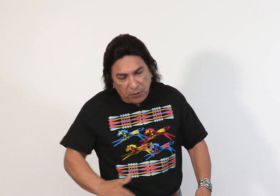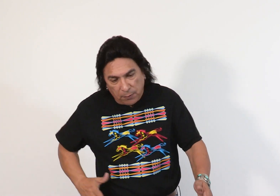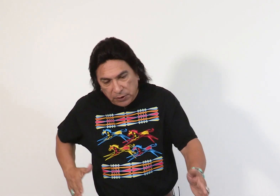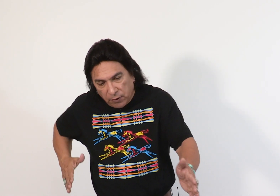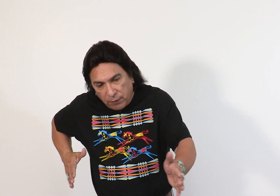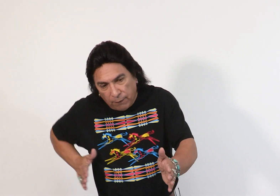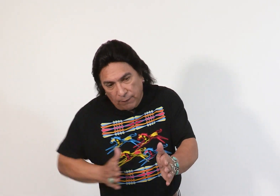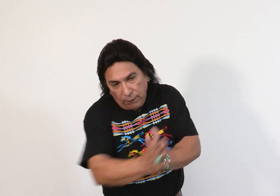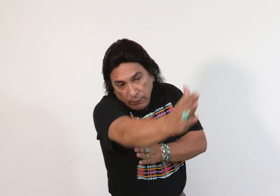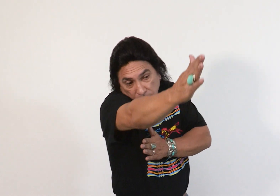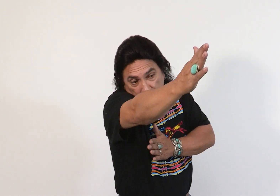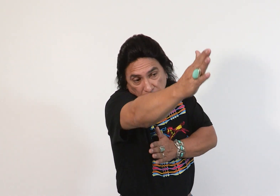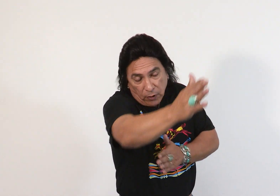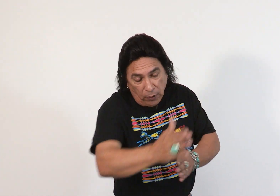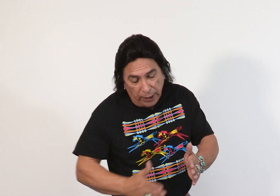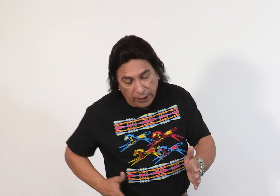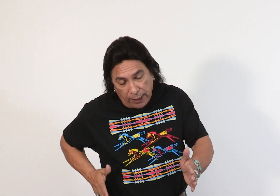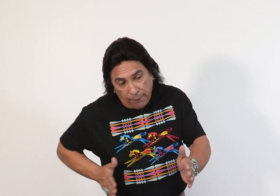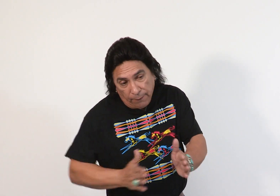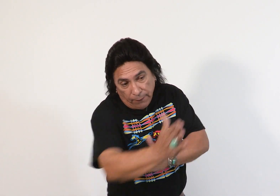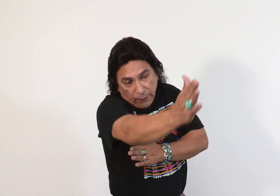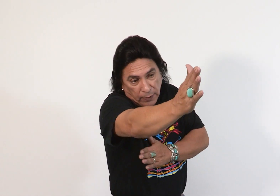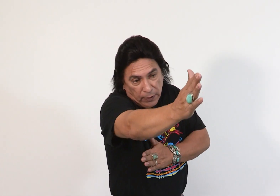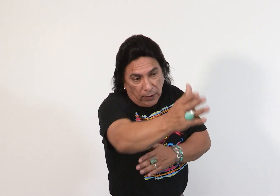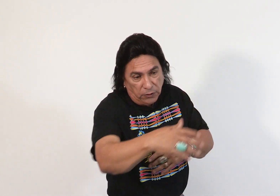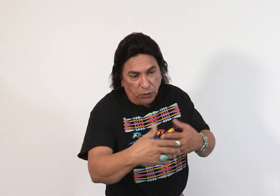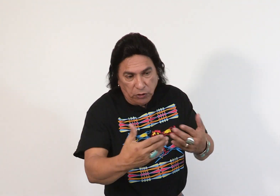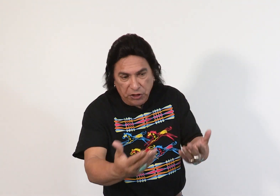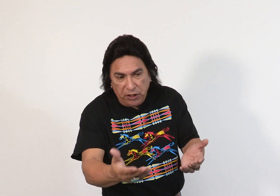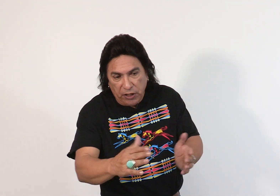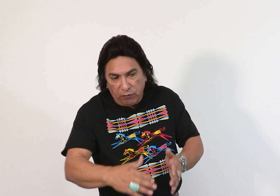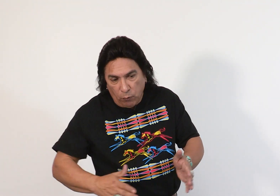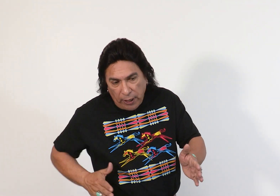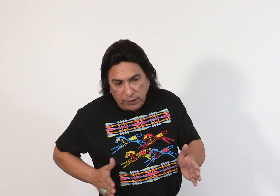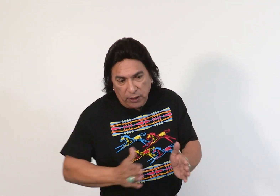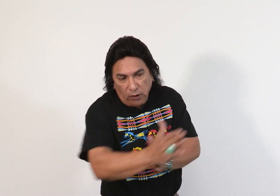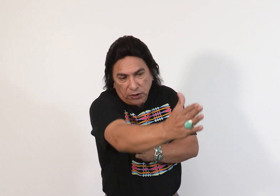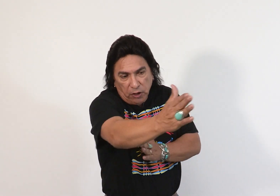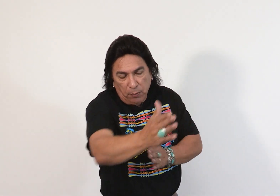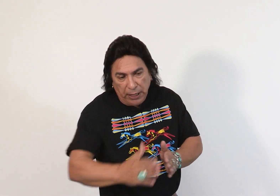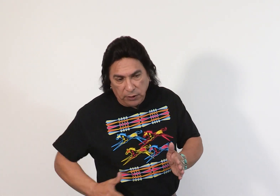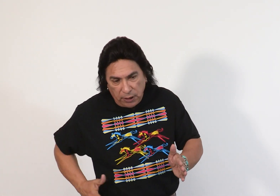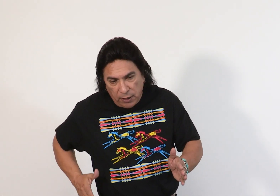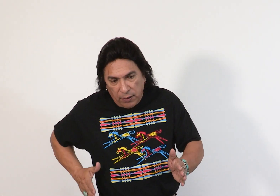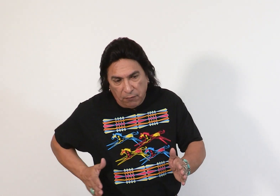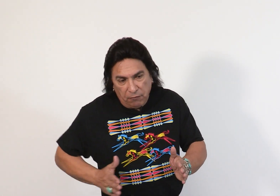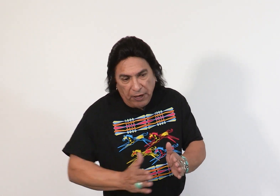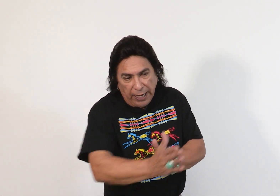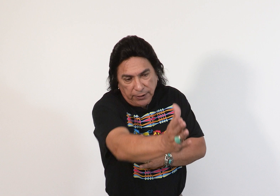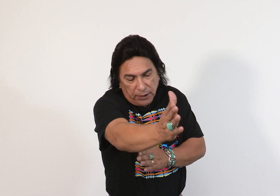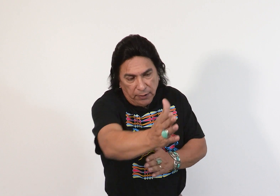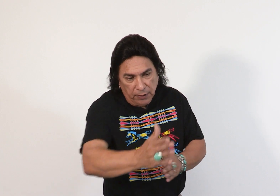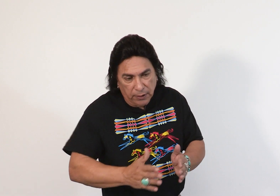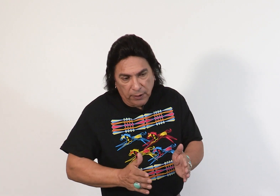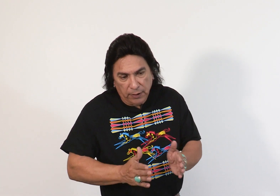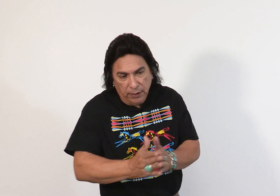sometimes they'll go like that. So you see the different ways. It all still means fast.